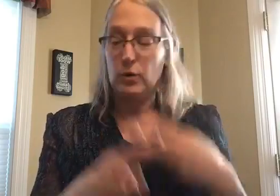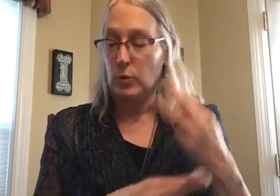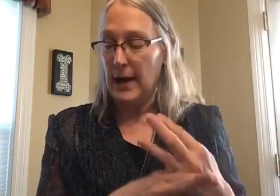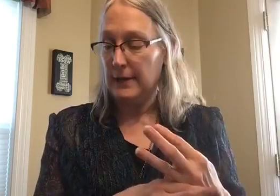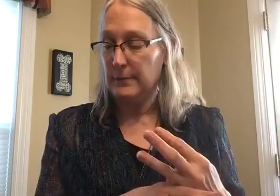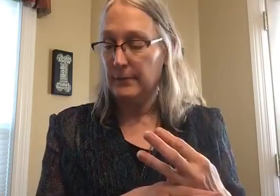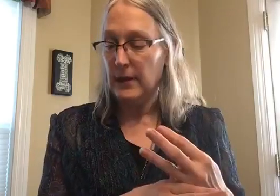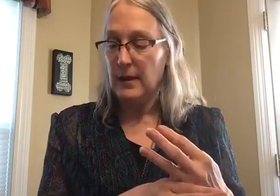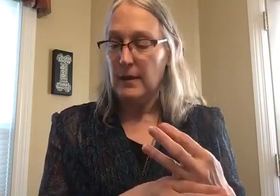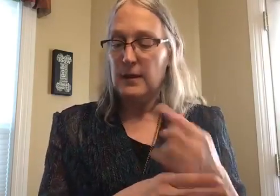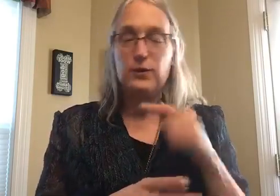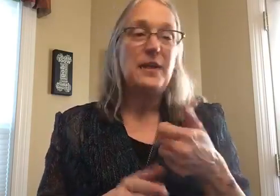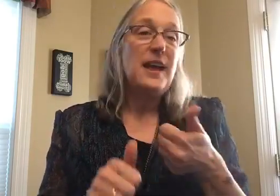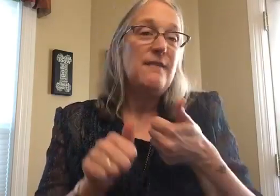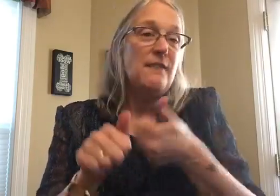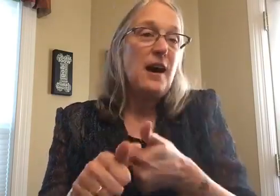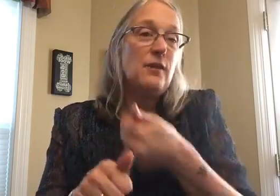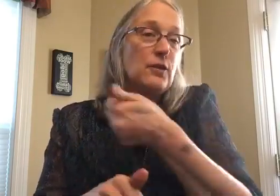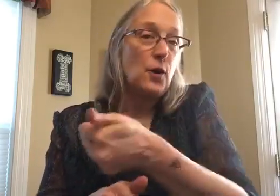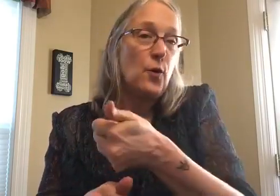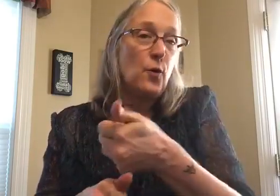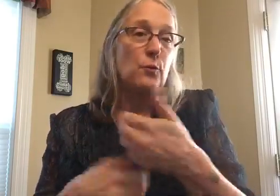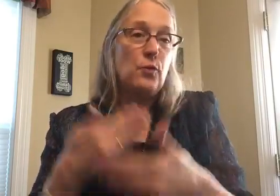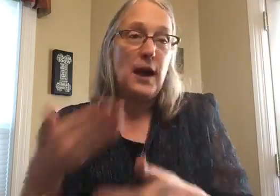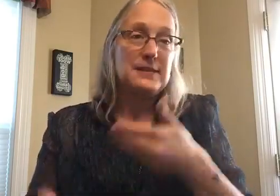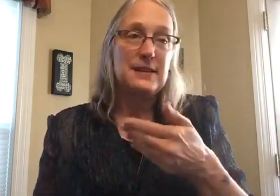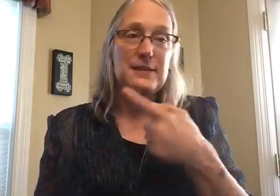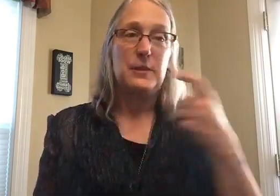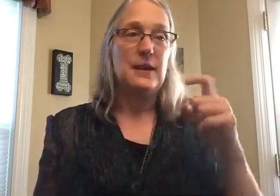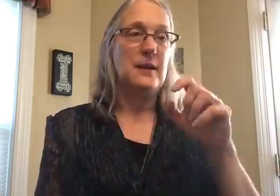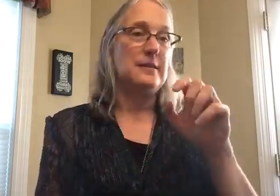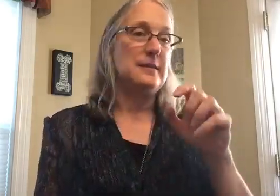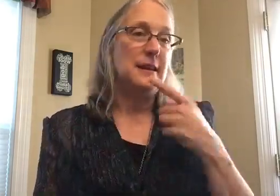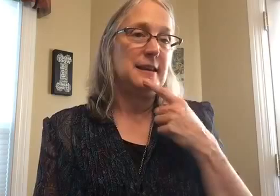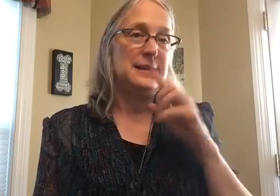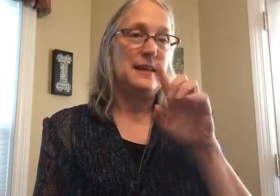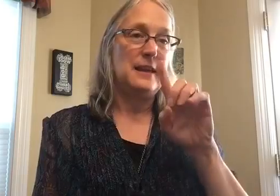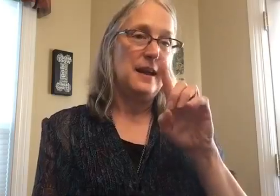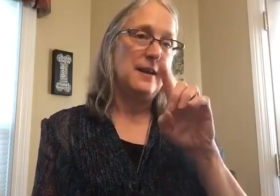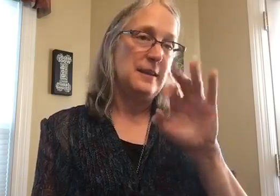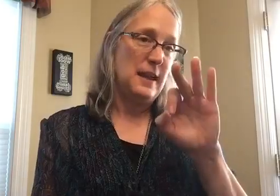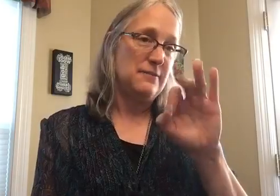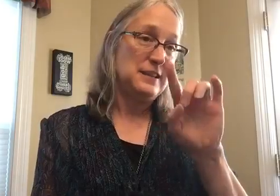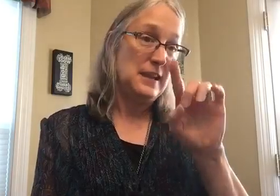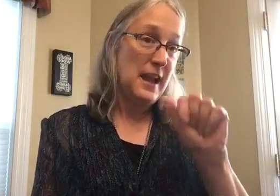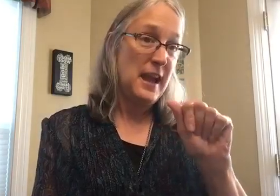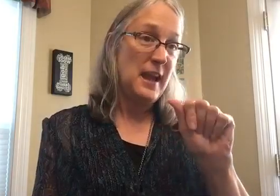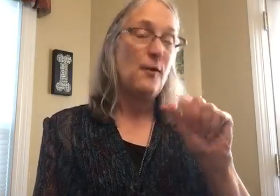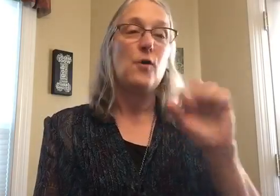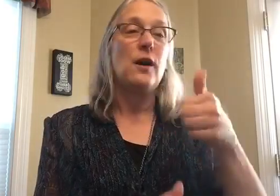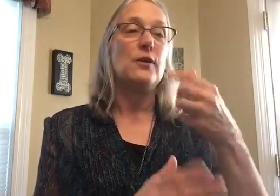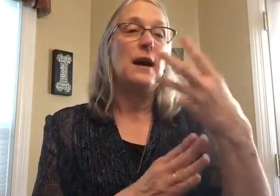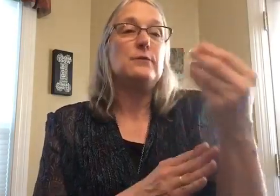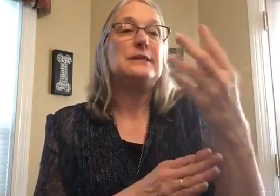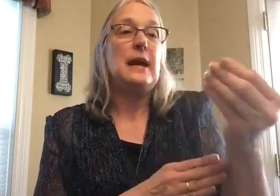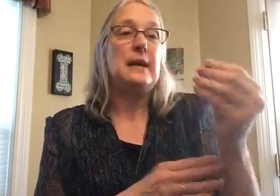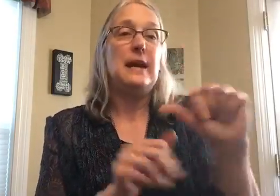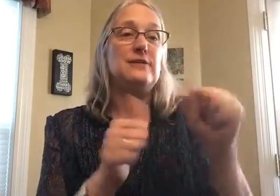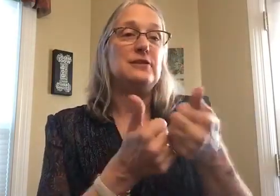worldwide. So they follow their own process because, like I said, the FDA or other outside agencies